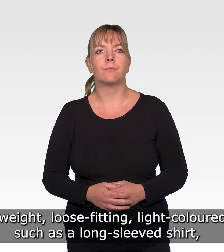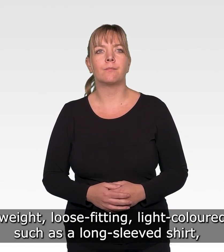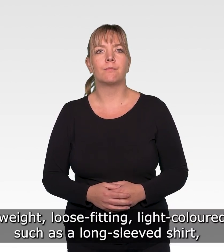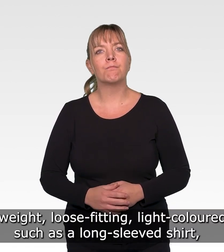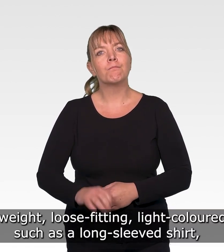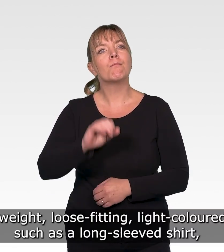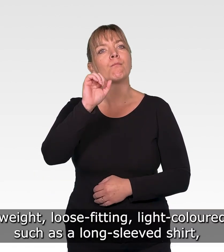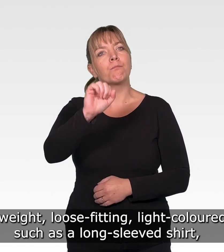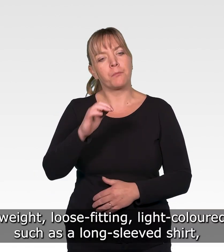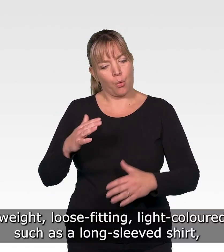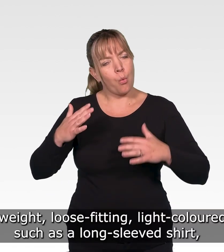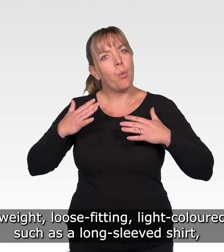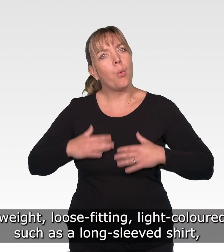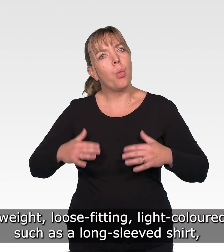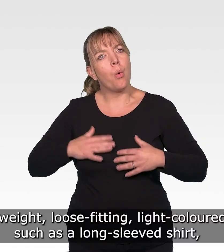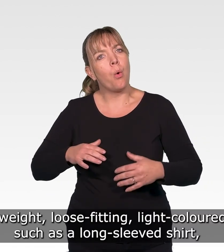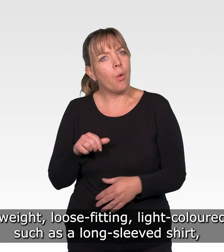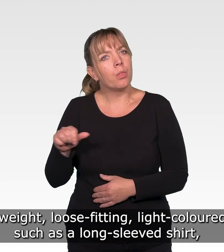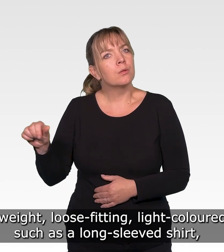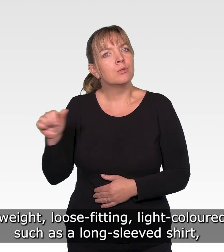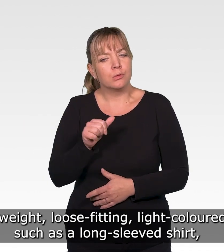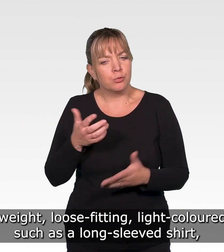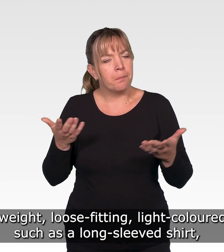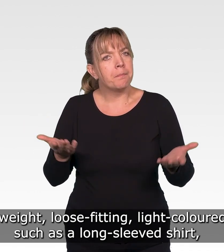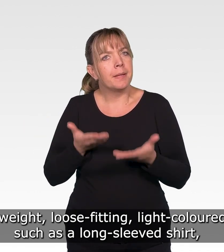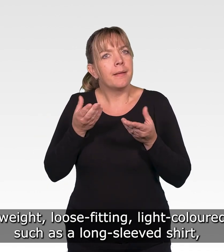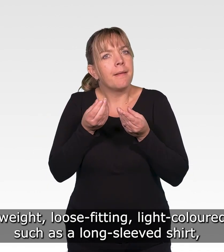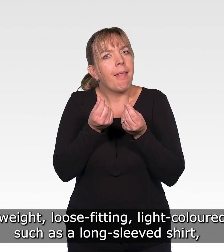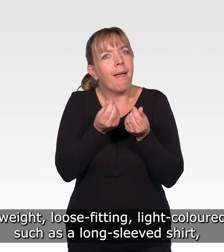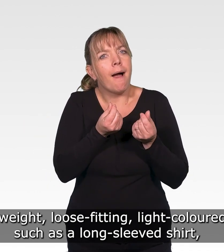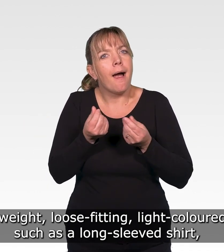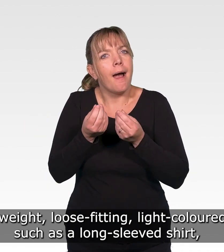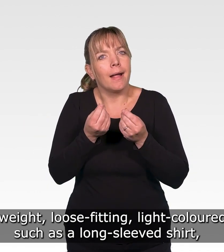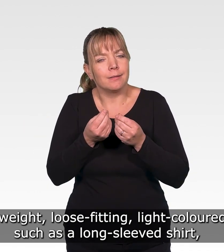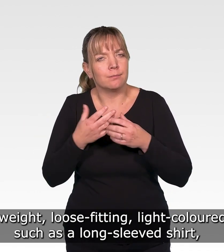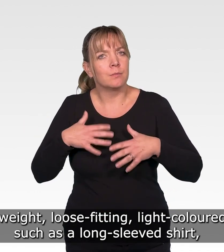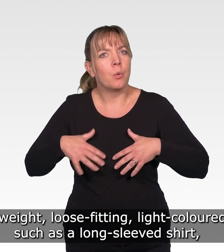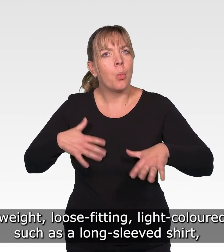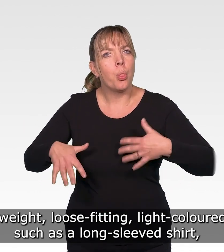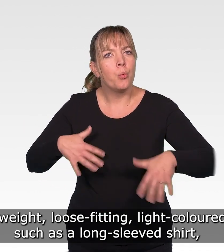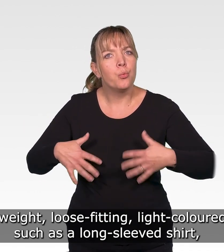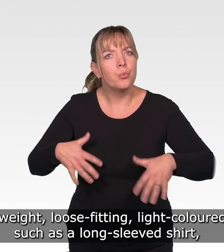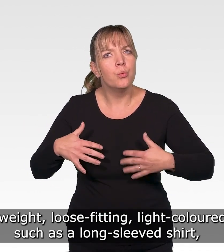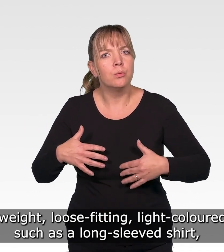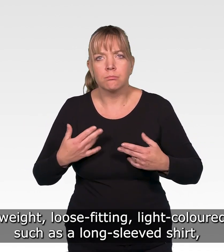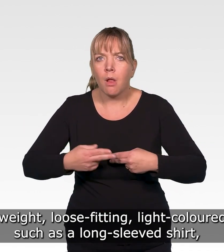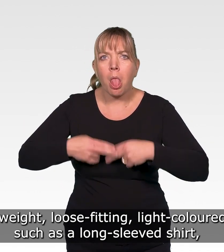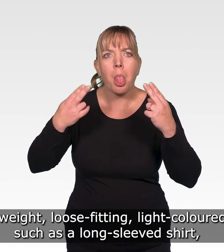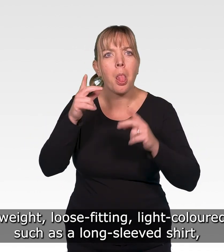Wear lightweight, loose-fitting, light-coloured clothes, such as a long-sleeved shirt.